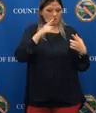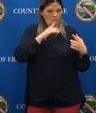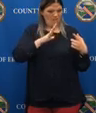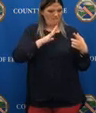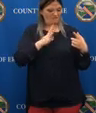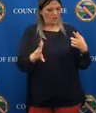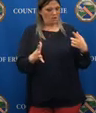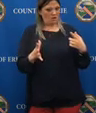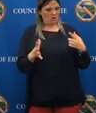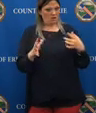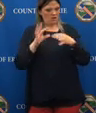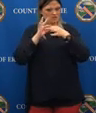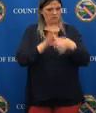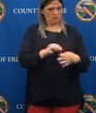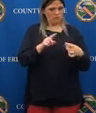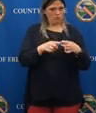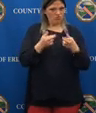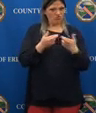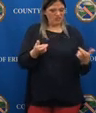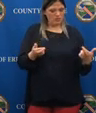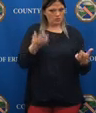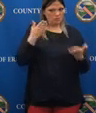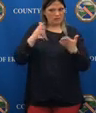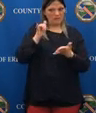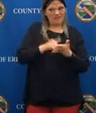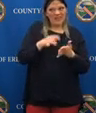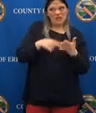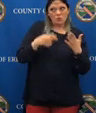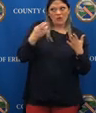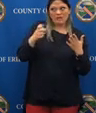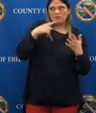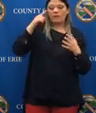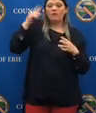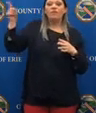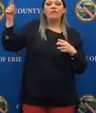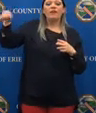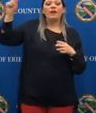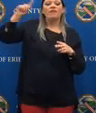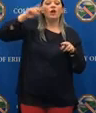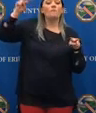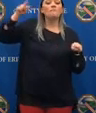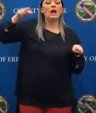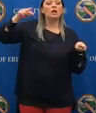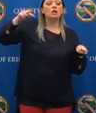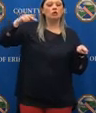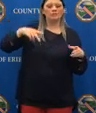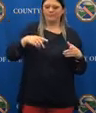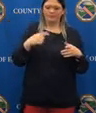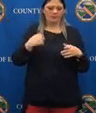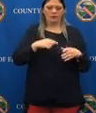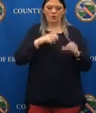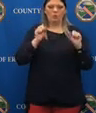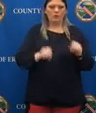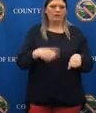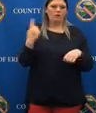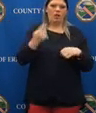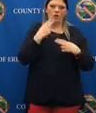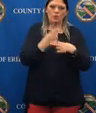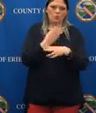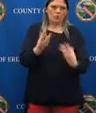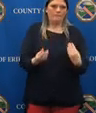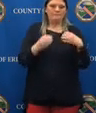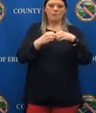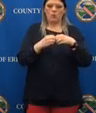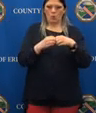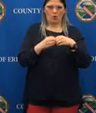fine when it comes to resources? Because maybe that's what he said. He said they're monitoring the situation. Well, we could always use more resources and